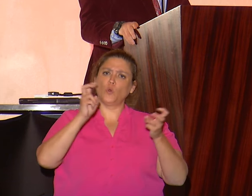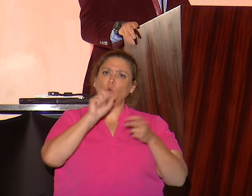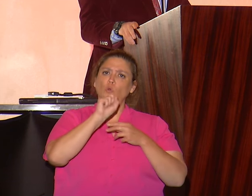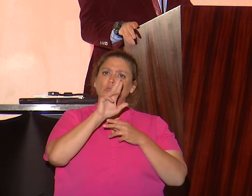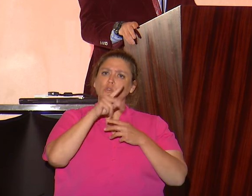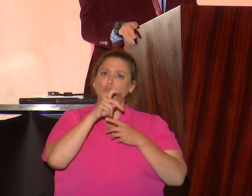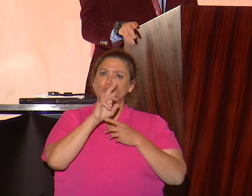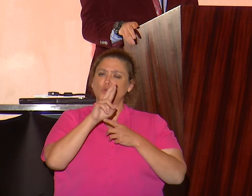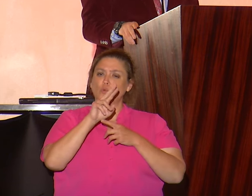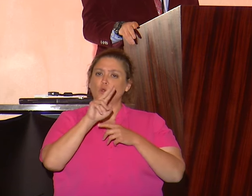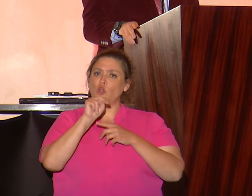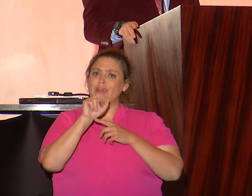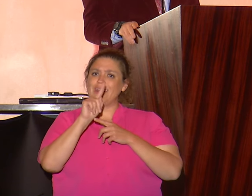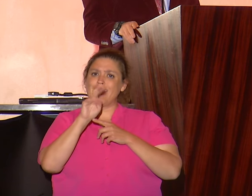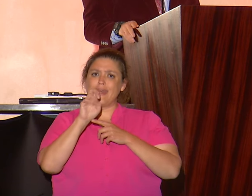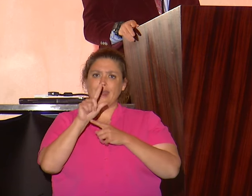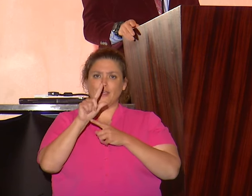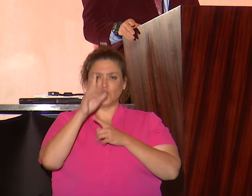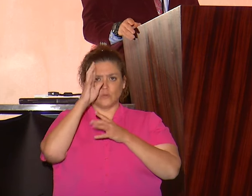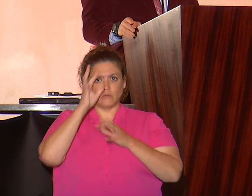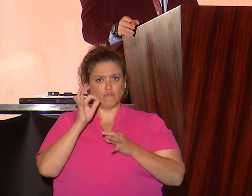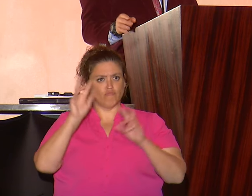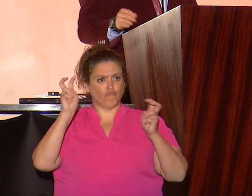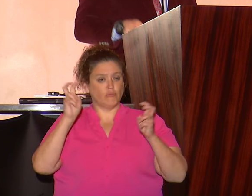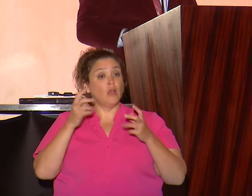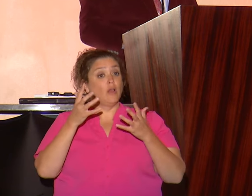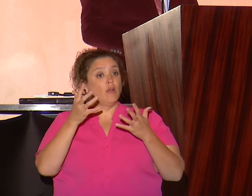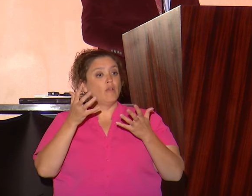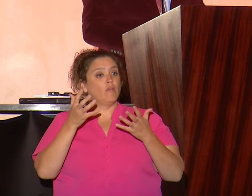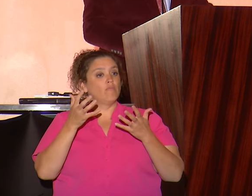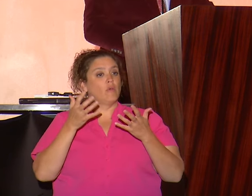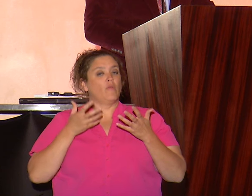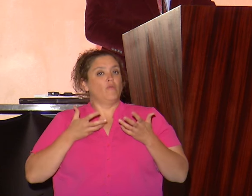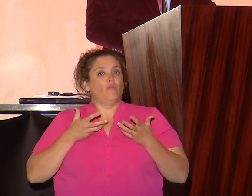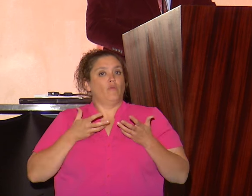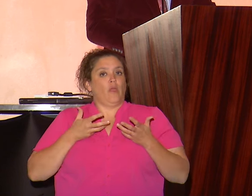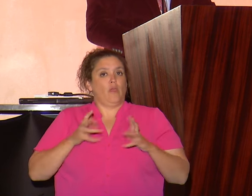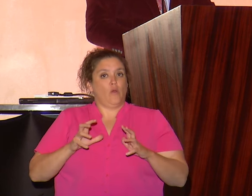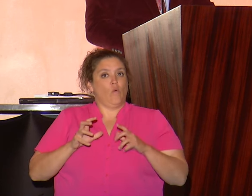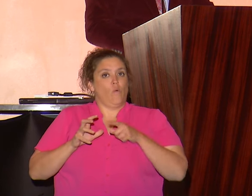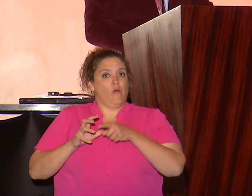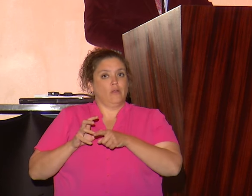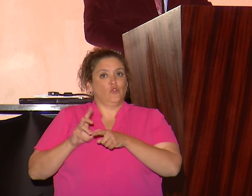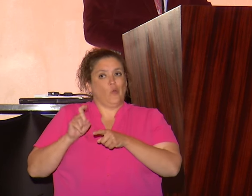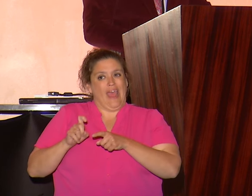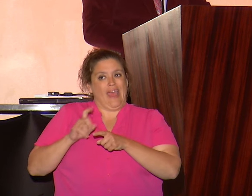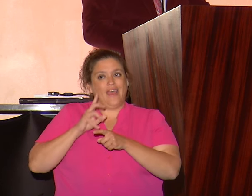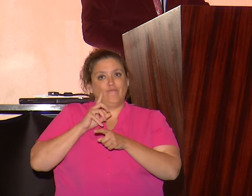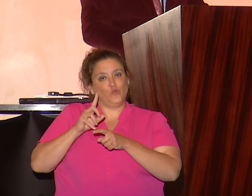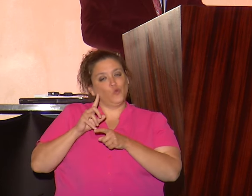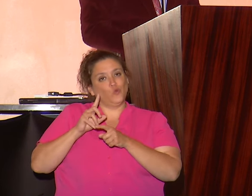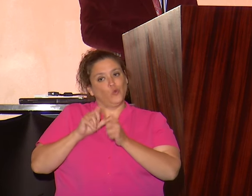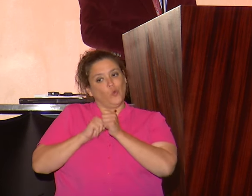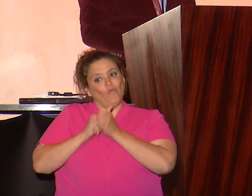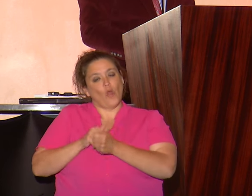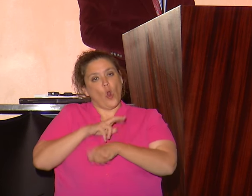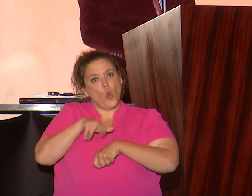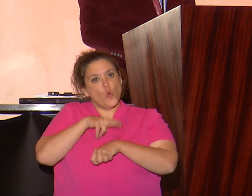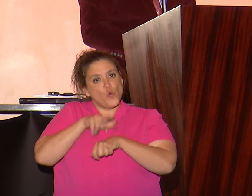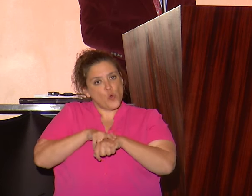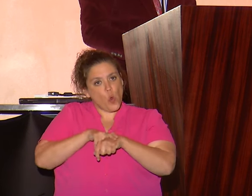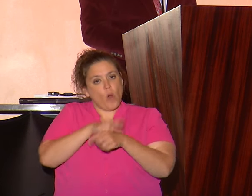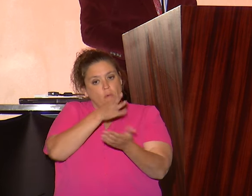assertions that they want to be exempt from the normal course of empirical investigation to which all